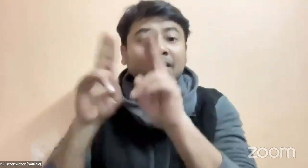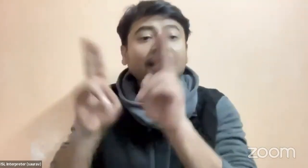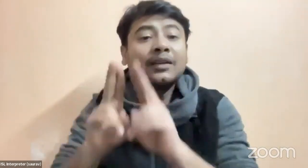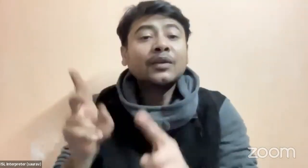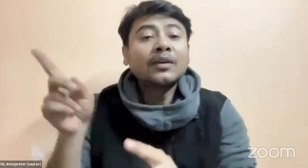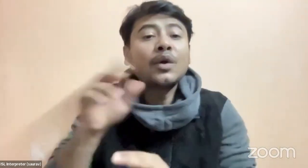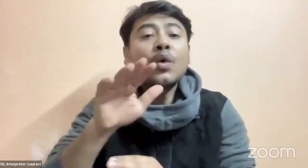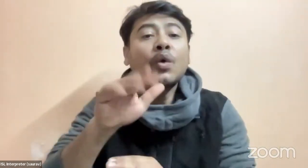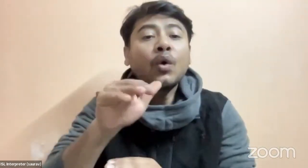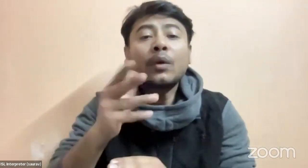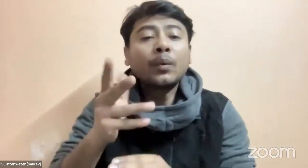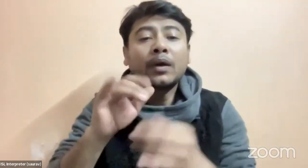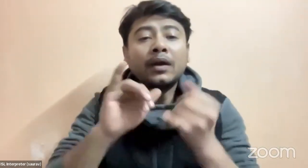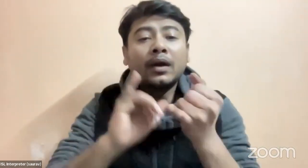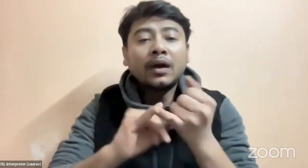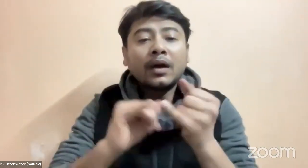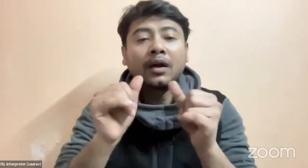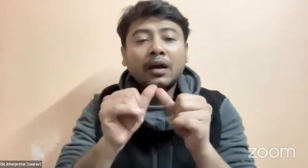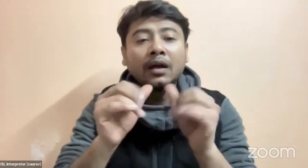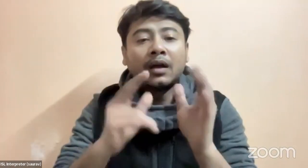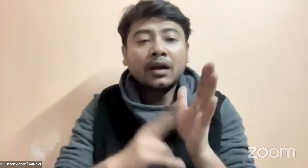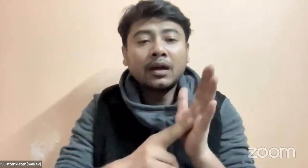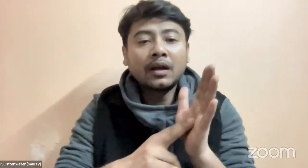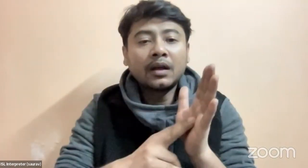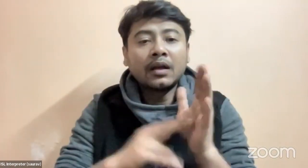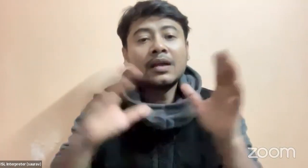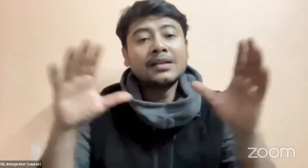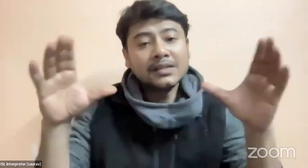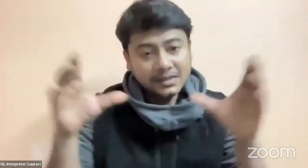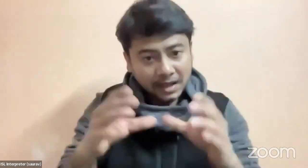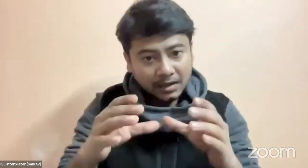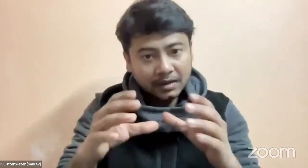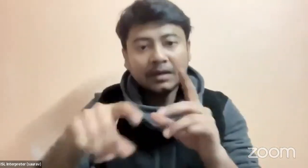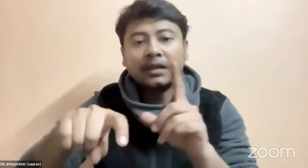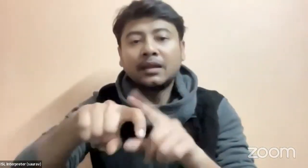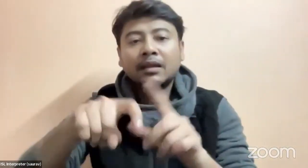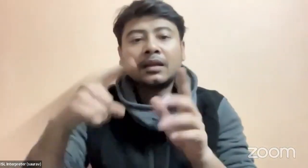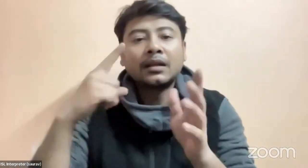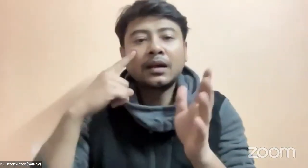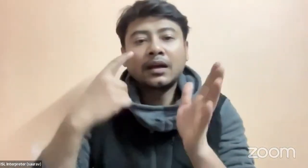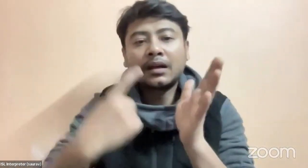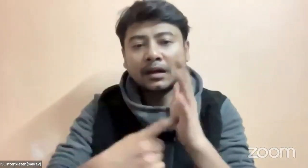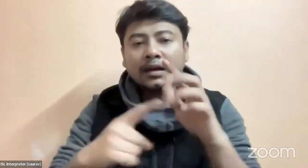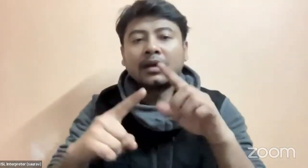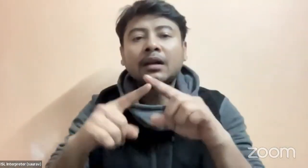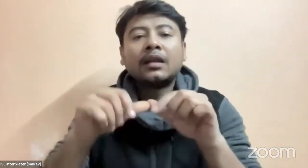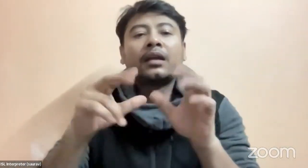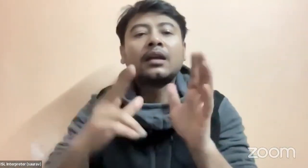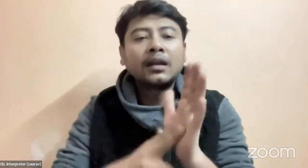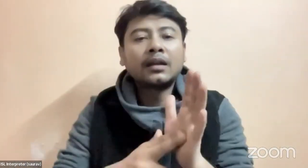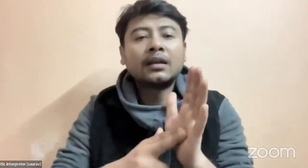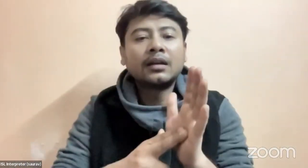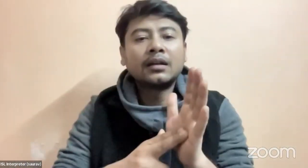where we are discussing the glories of Lord Krishna and Lord Chaitanya Mahaprabhu.